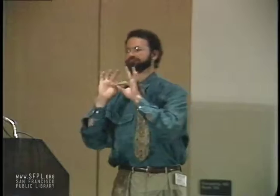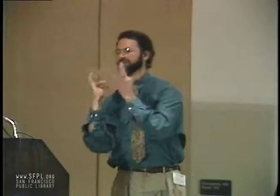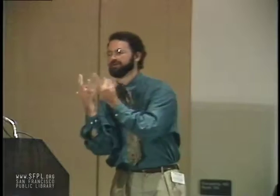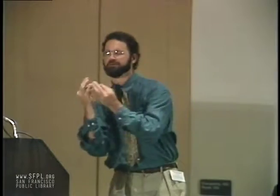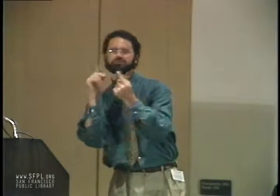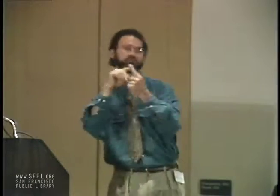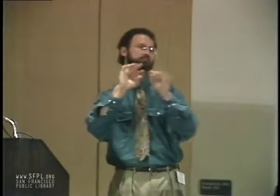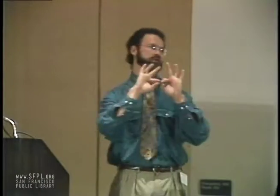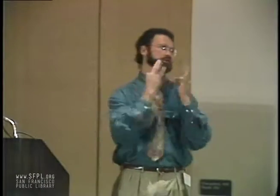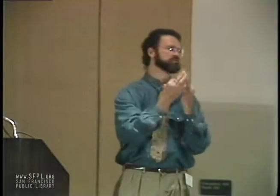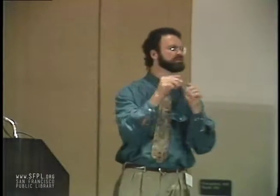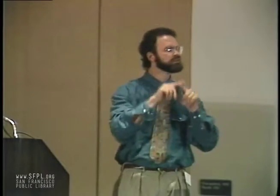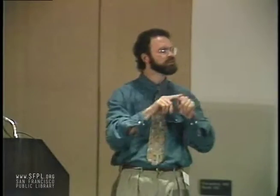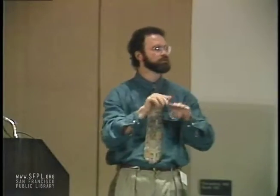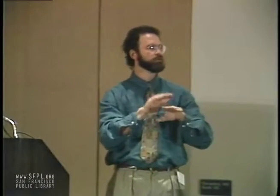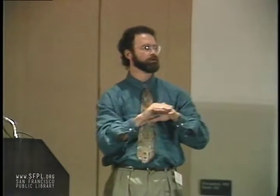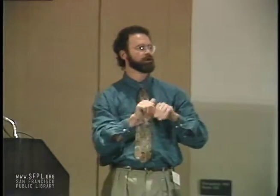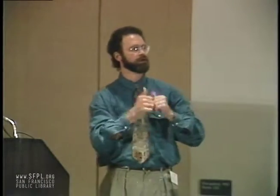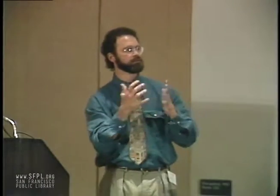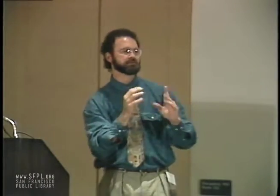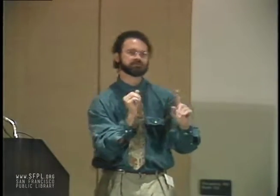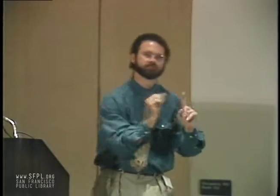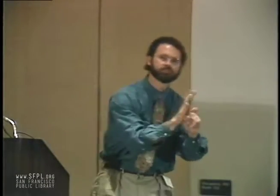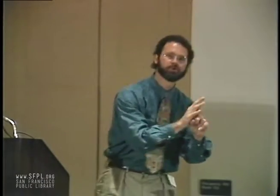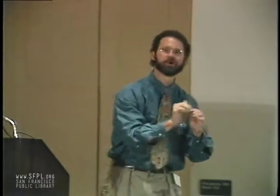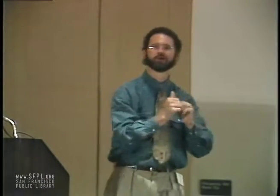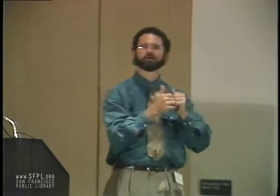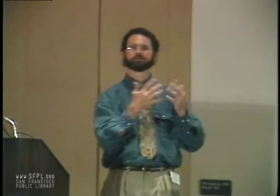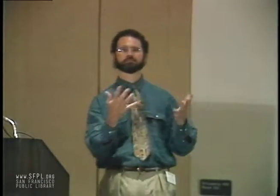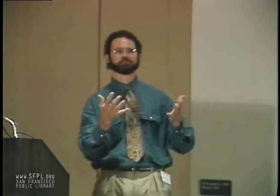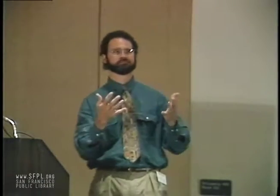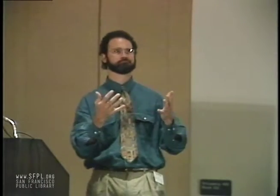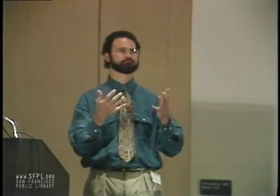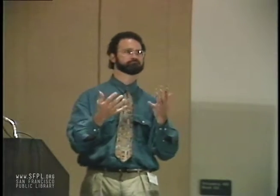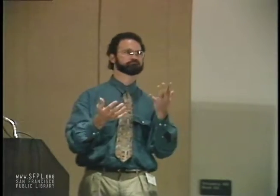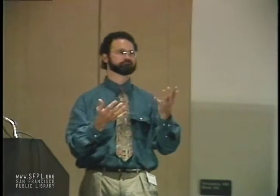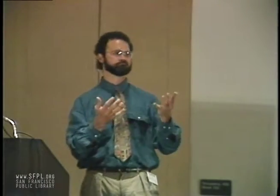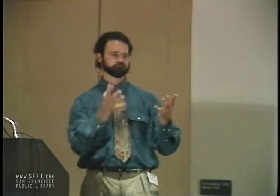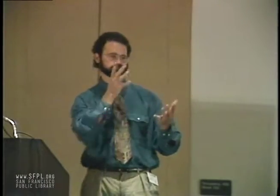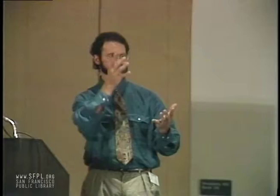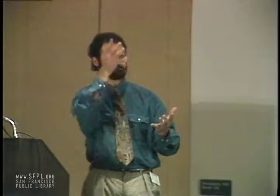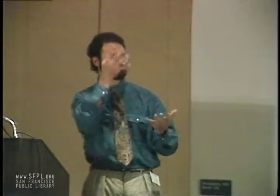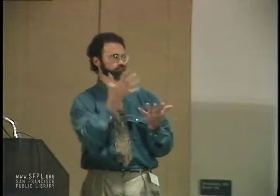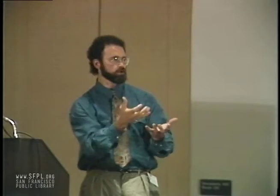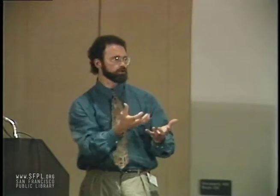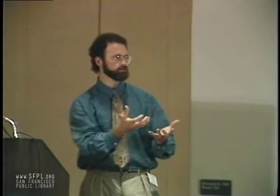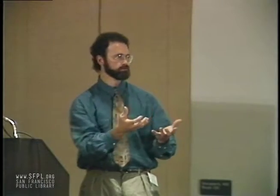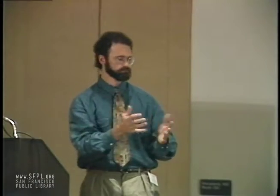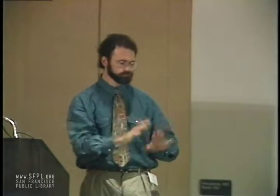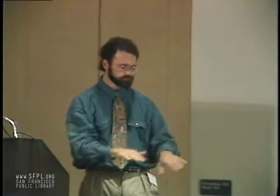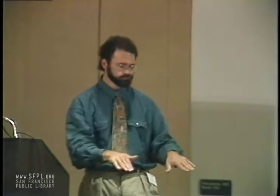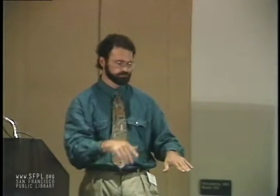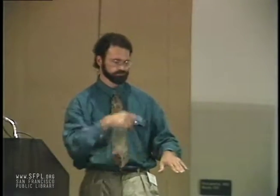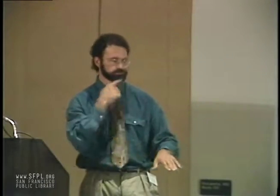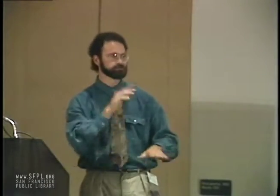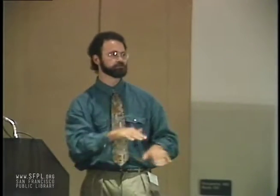There are a variety of family scenarios in which people are exposed